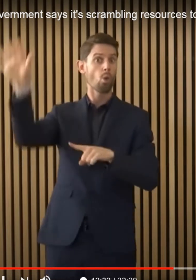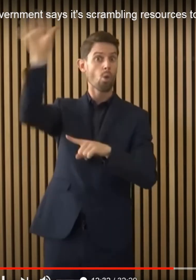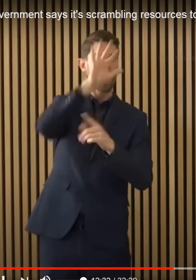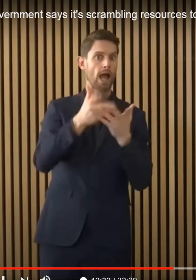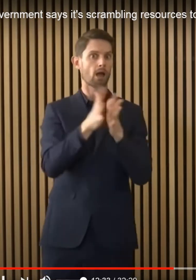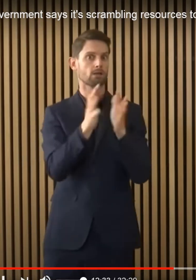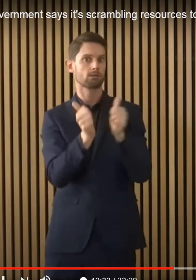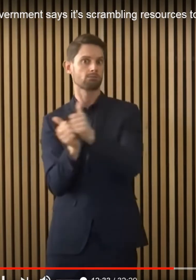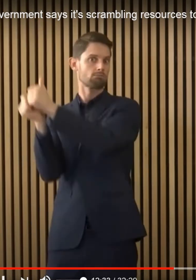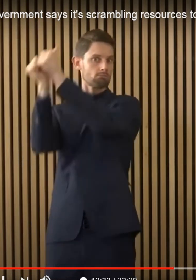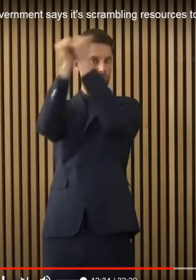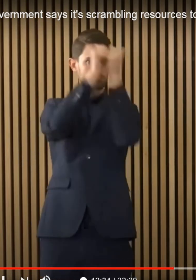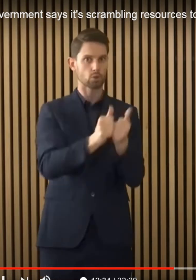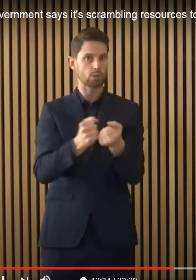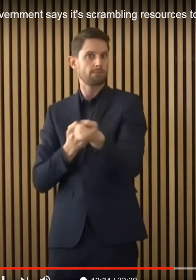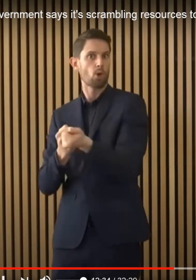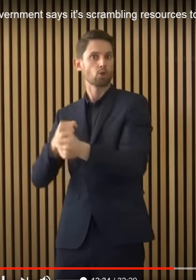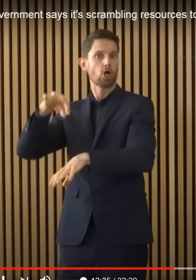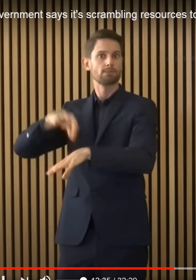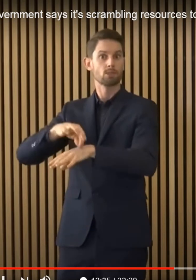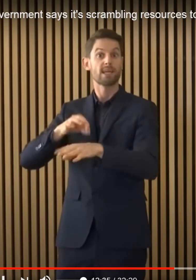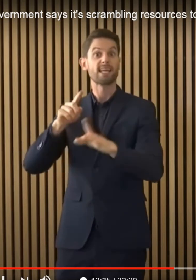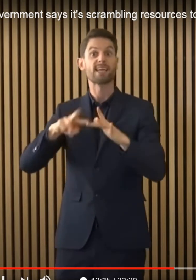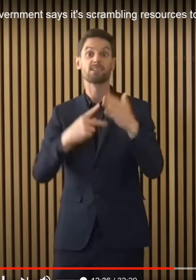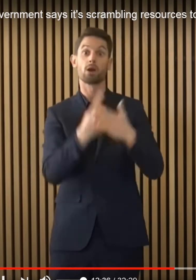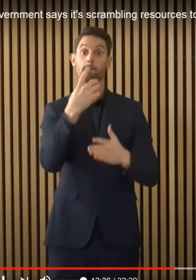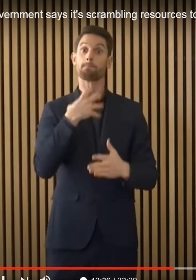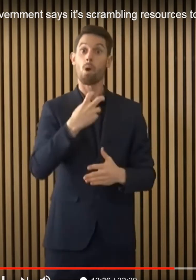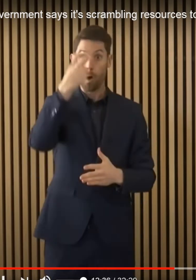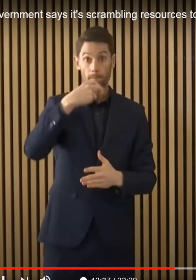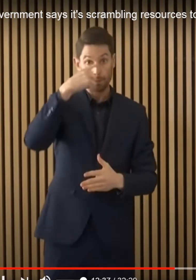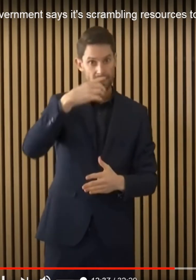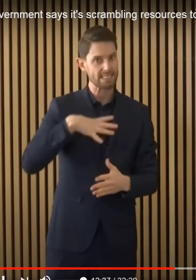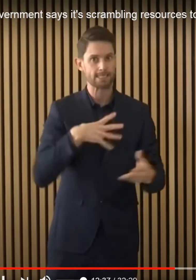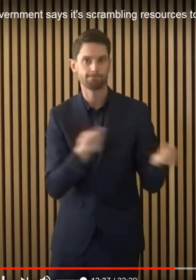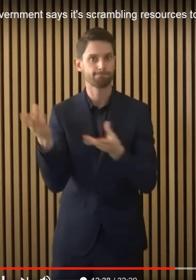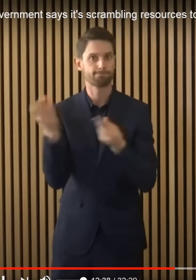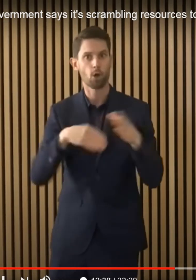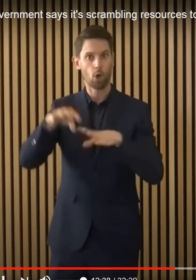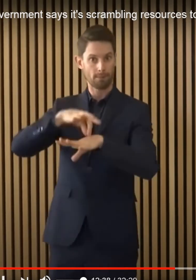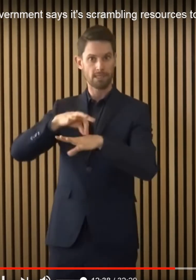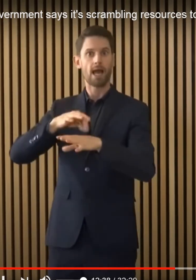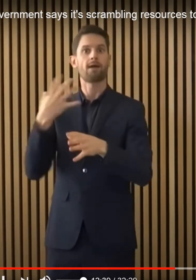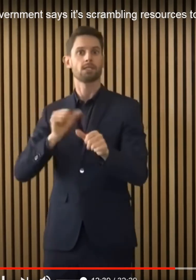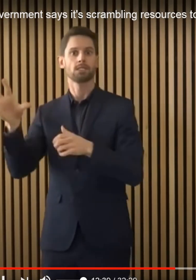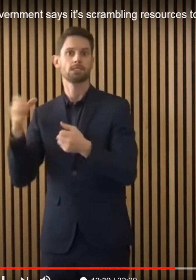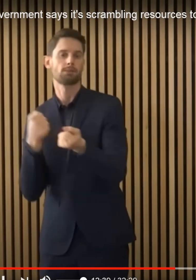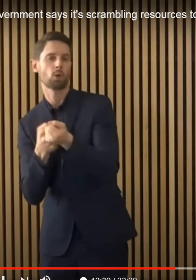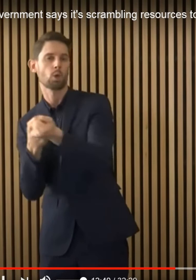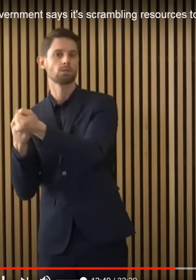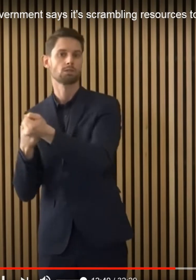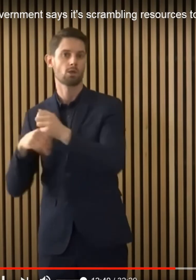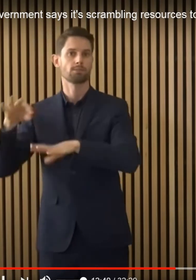to support this very, very complex and challenging response today. You've heard we